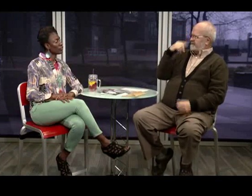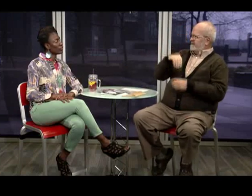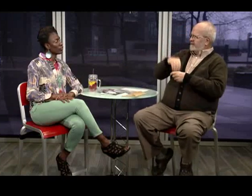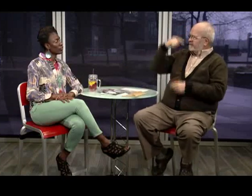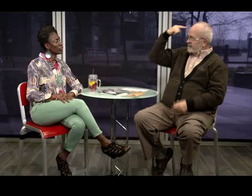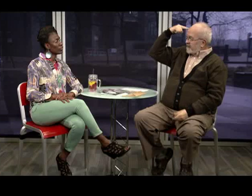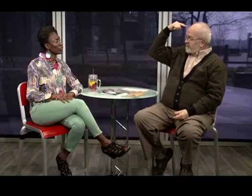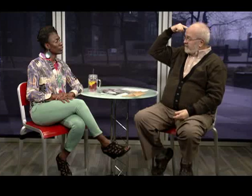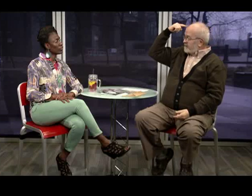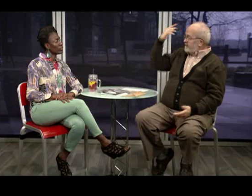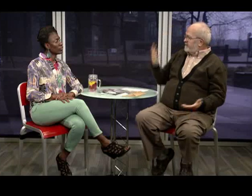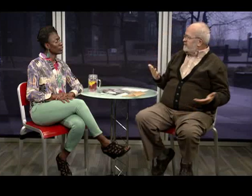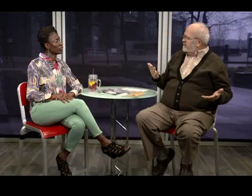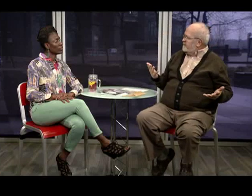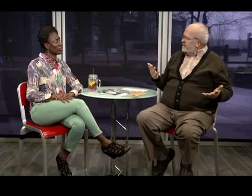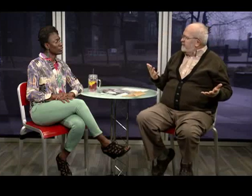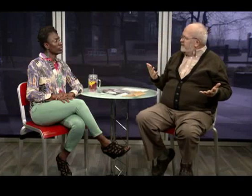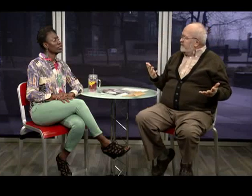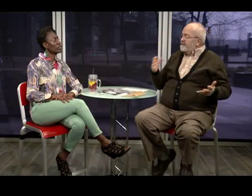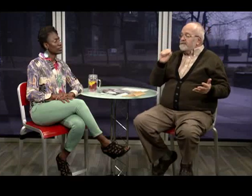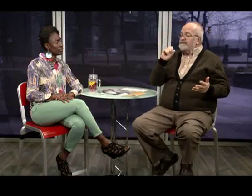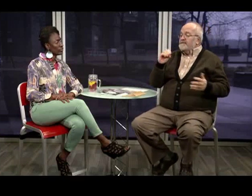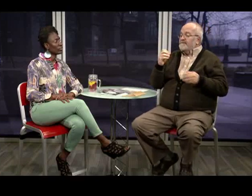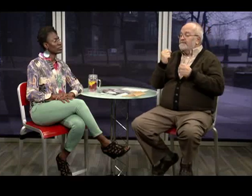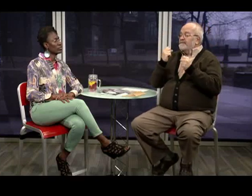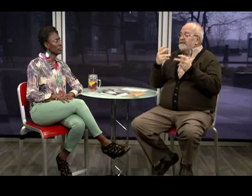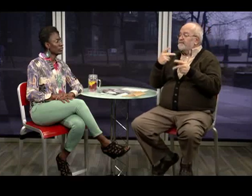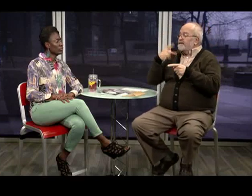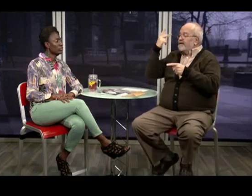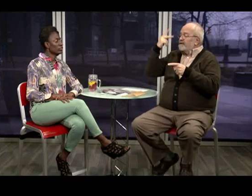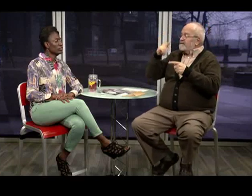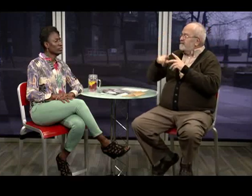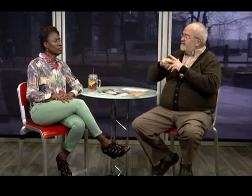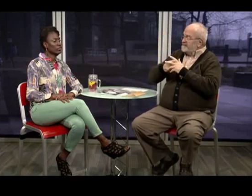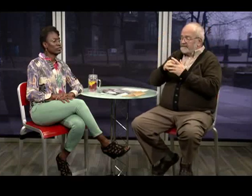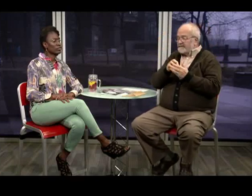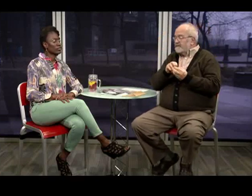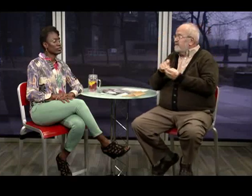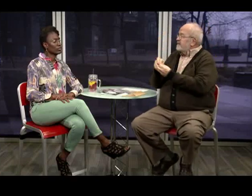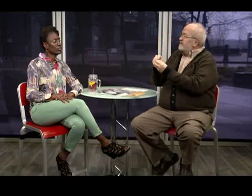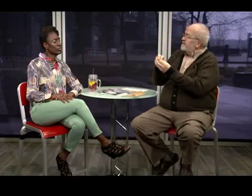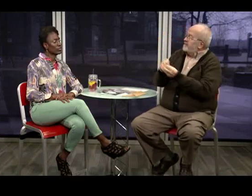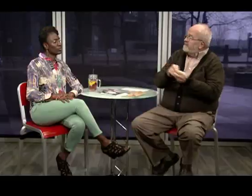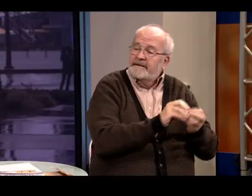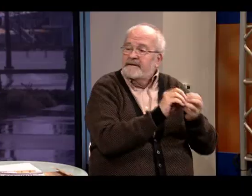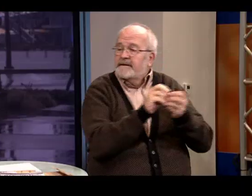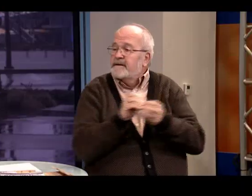English. However, it doesn't make sense. In American Sign Language, those structures don't work.